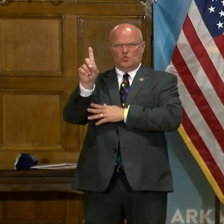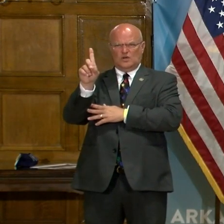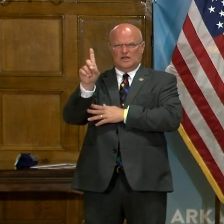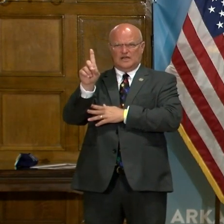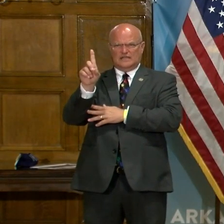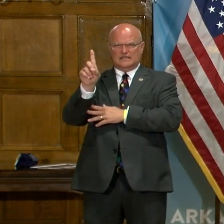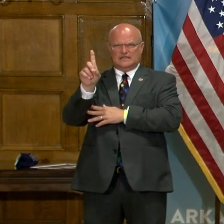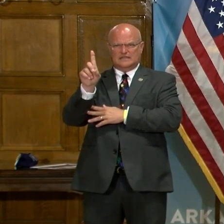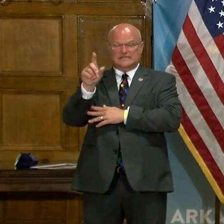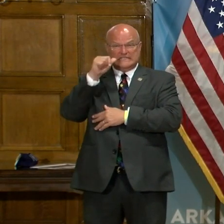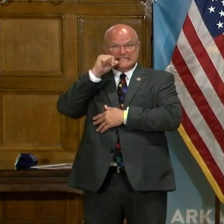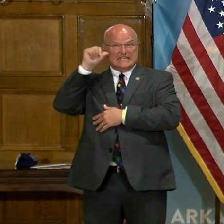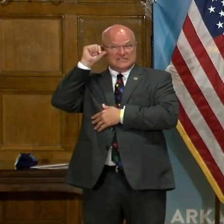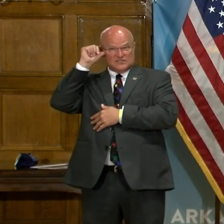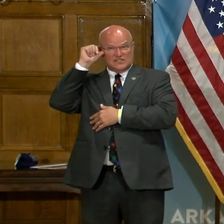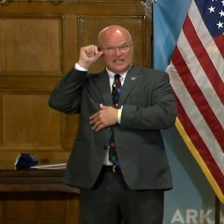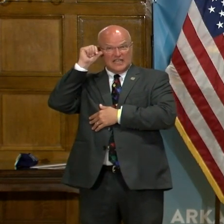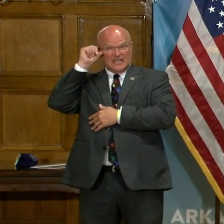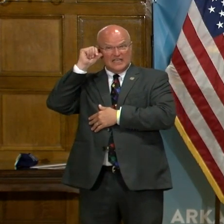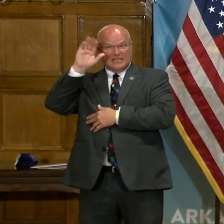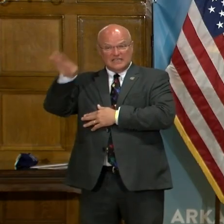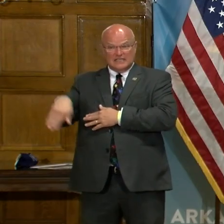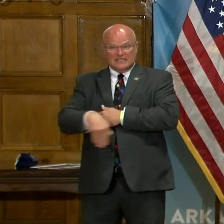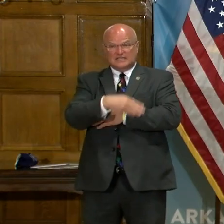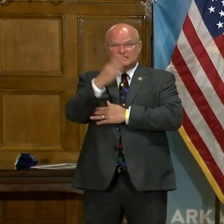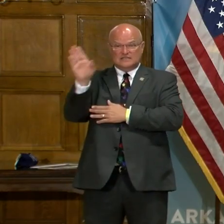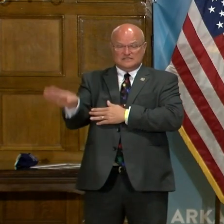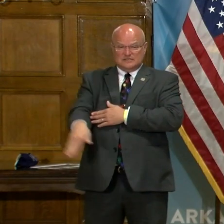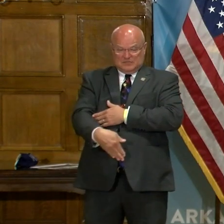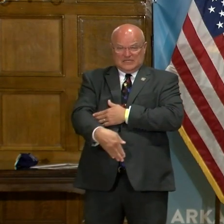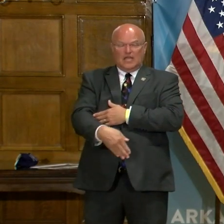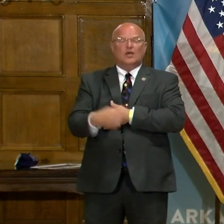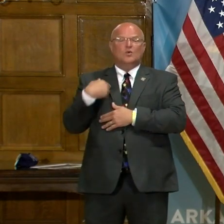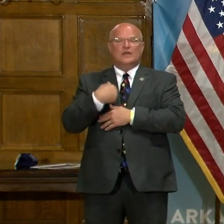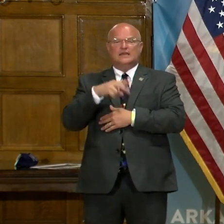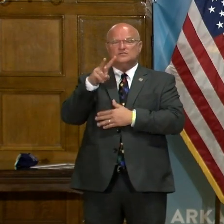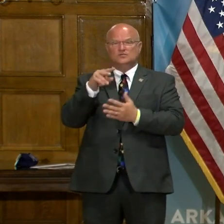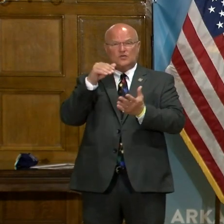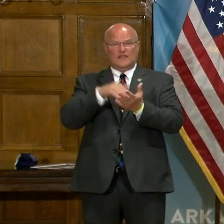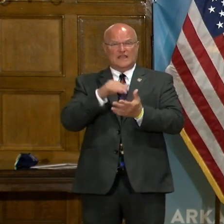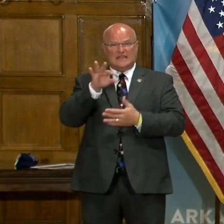12:01 yesterday to midnight yesterday, we had